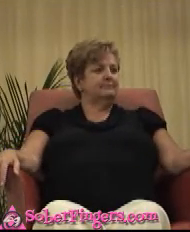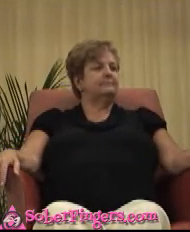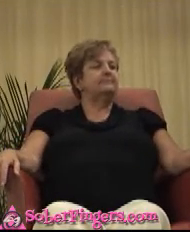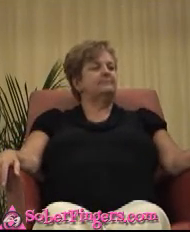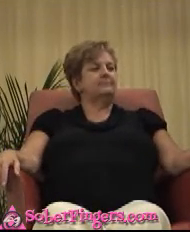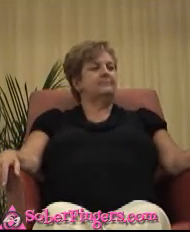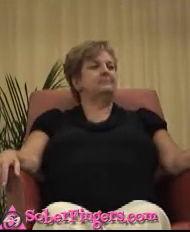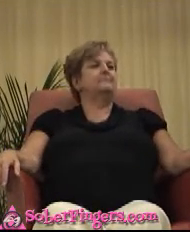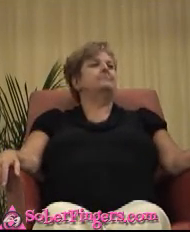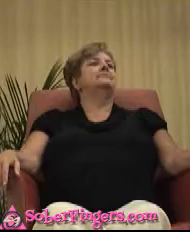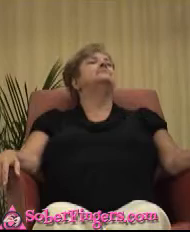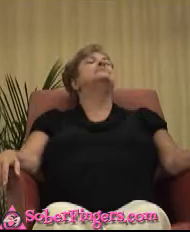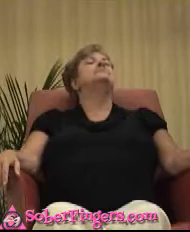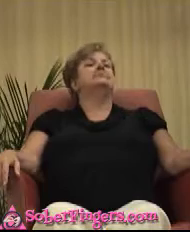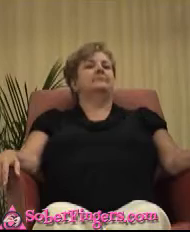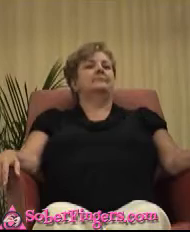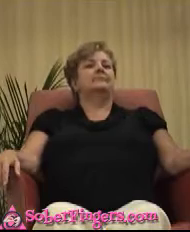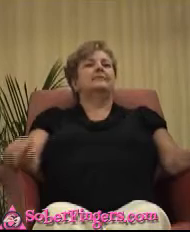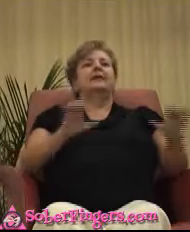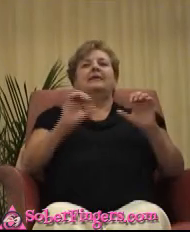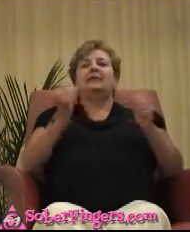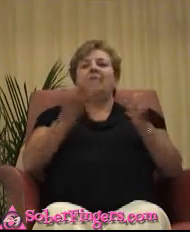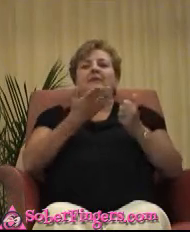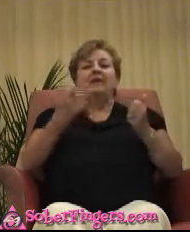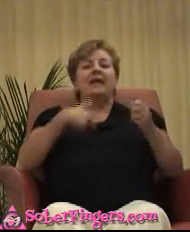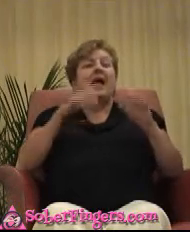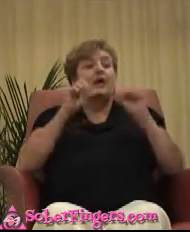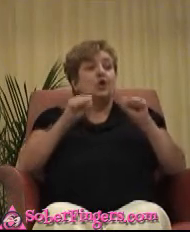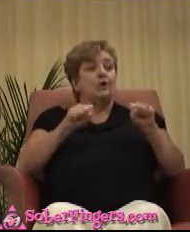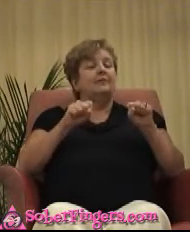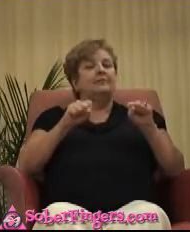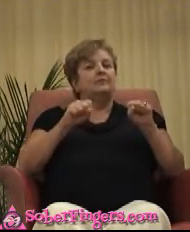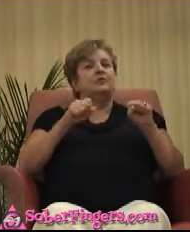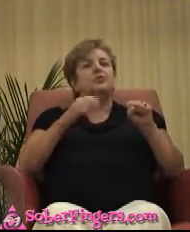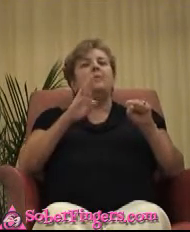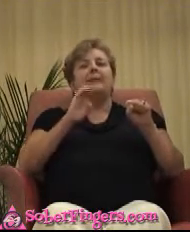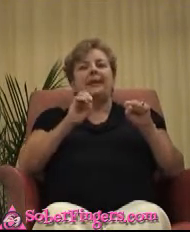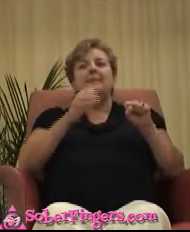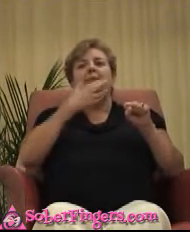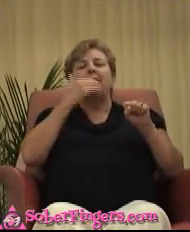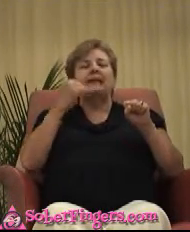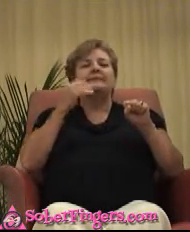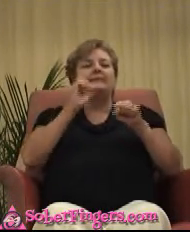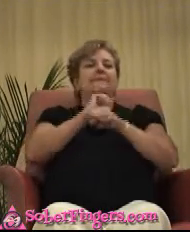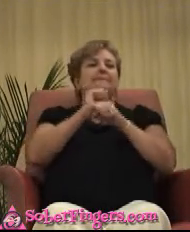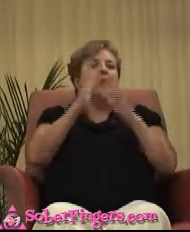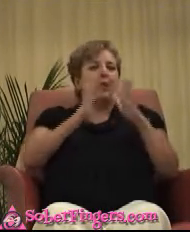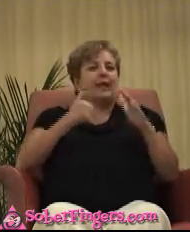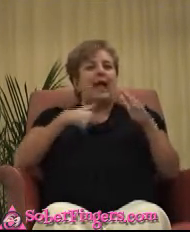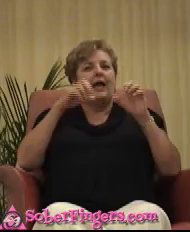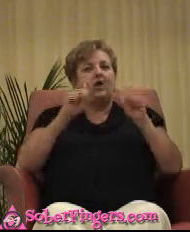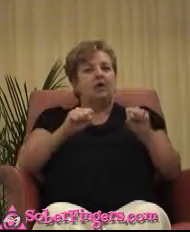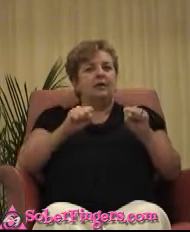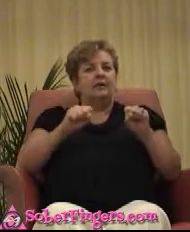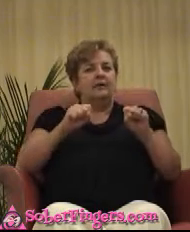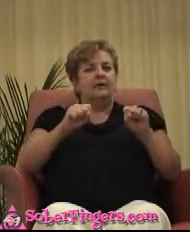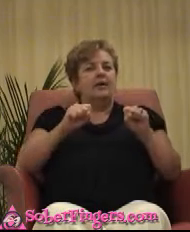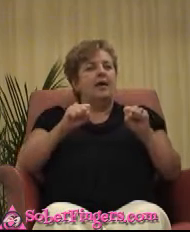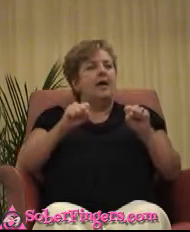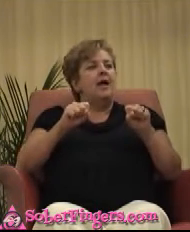I did everything I could to be the best employee on that property. I did everything I could to vindicate this incredible risk that he took